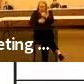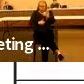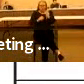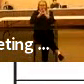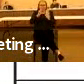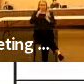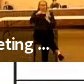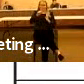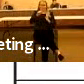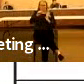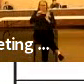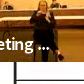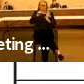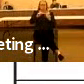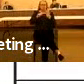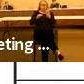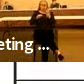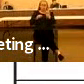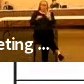have to be,